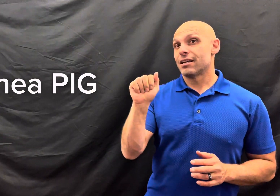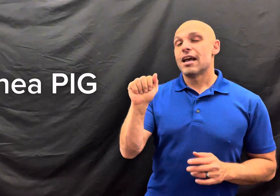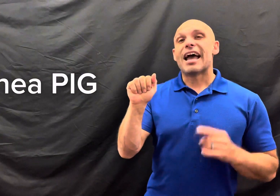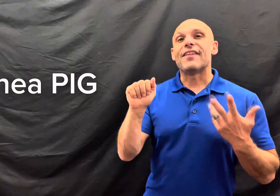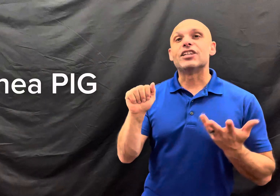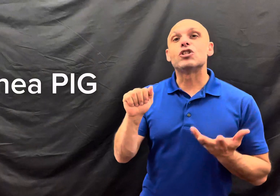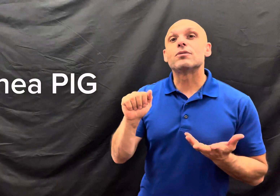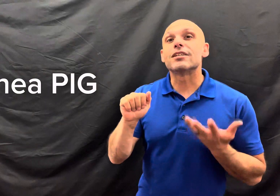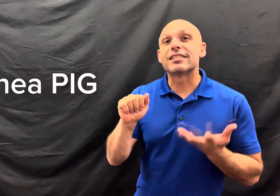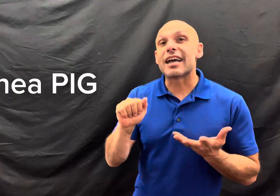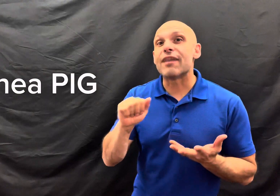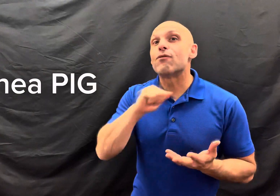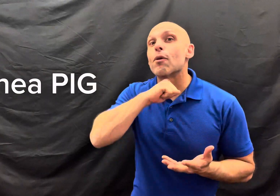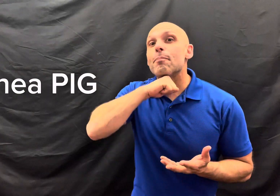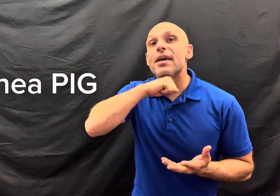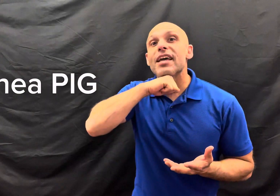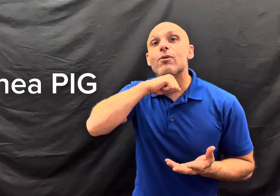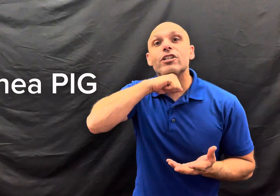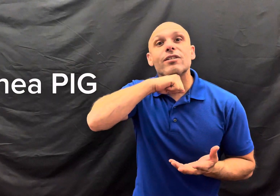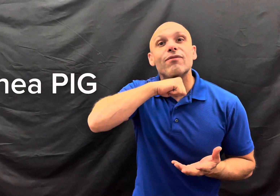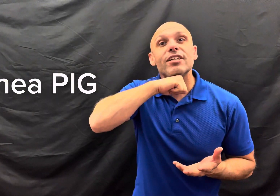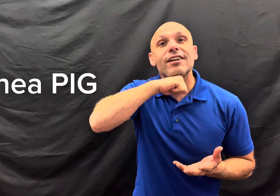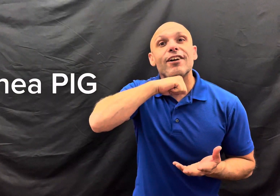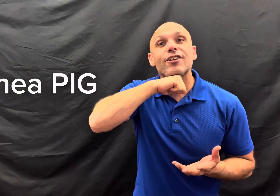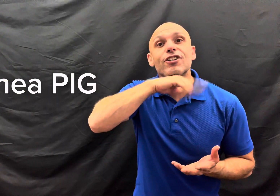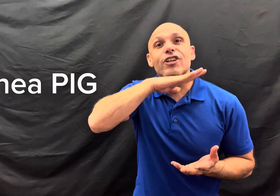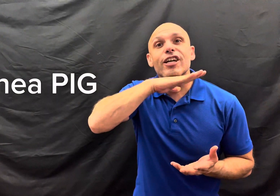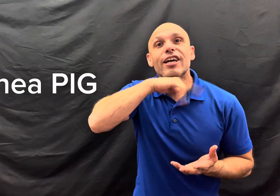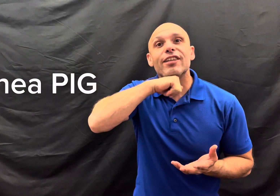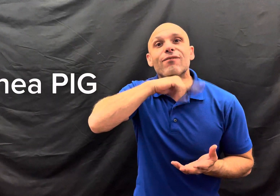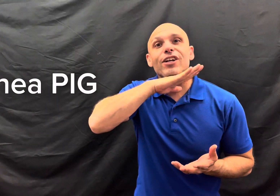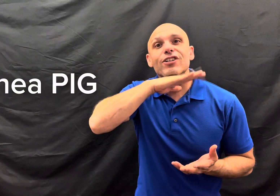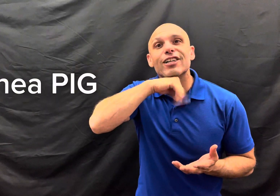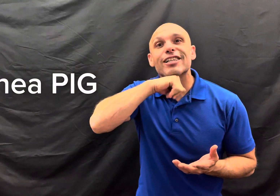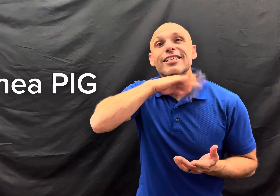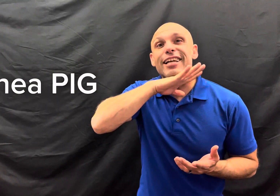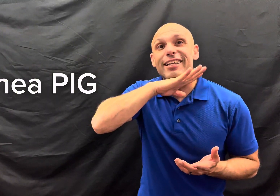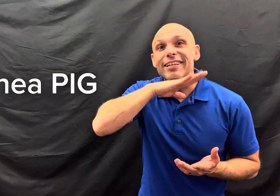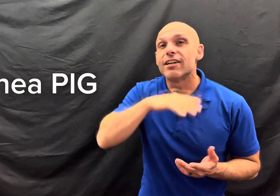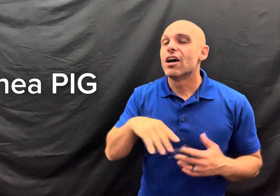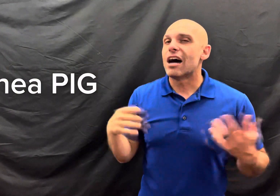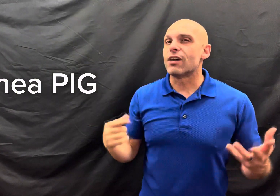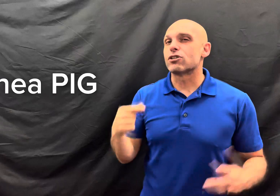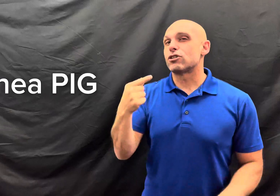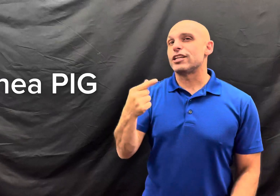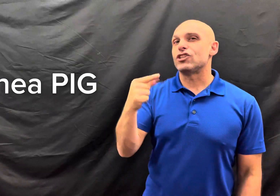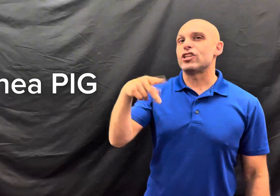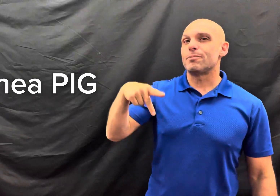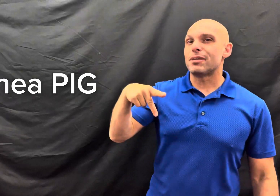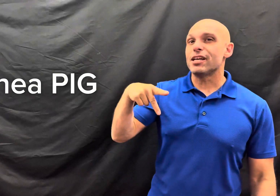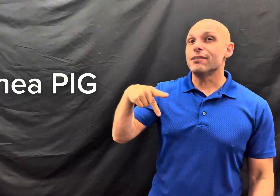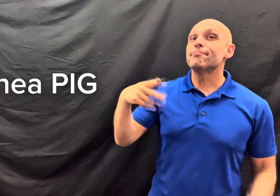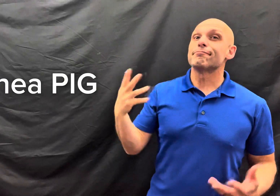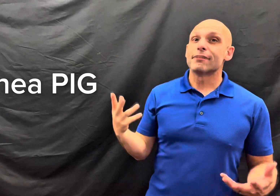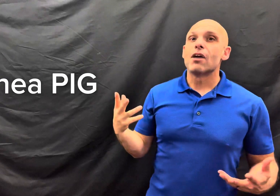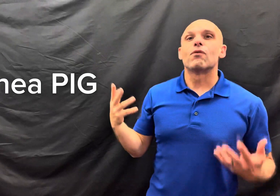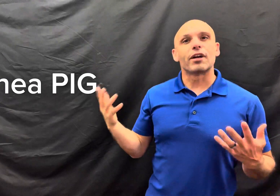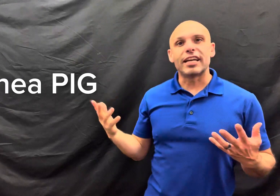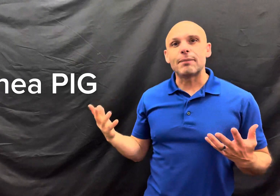and then the sign for pig, which is a fist under the chin and the fingers extended. I've also seen GP for guinea